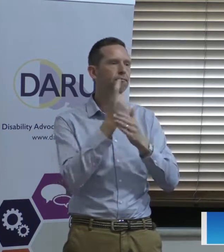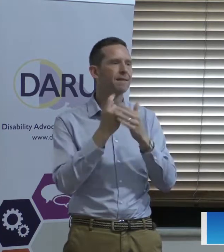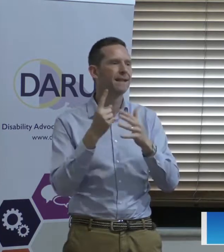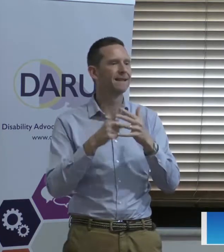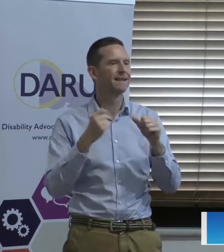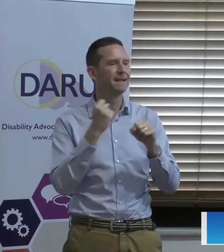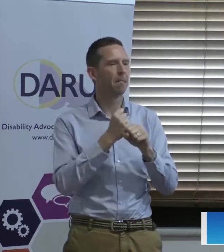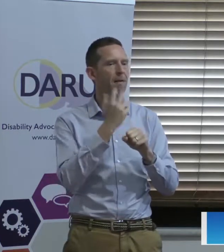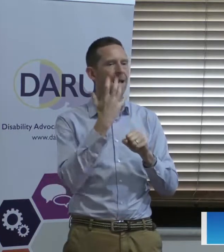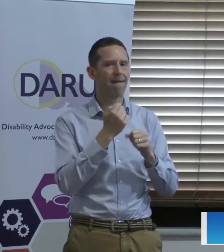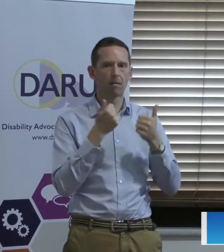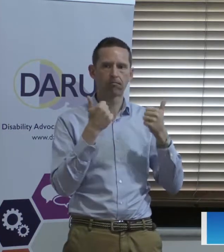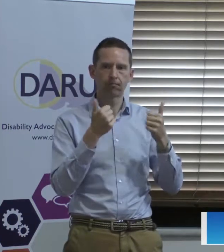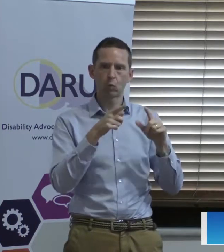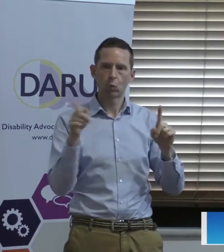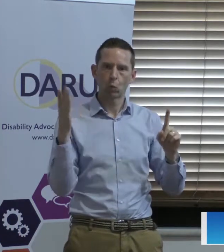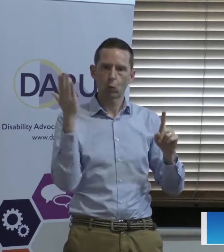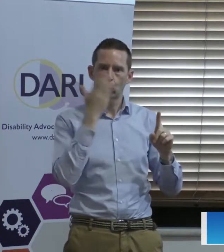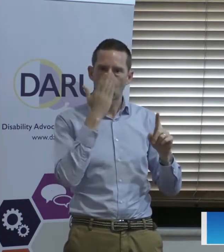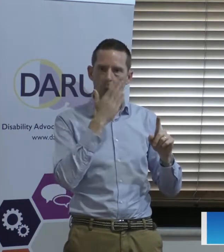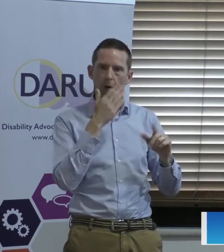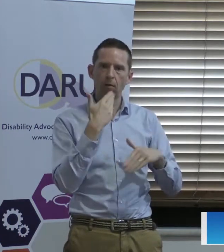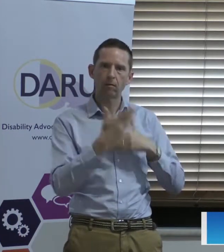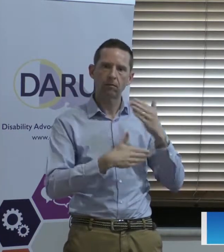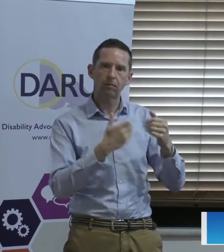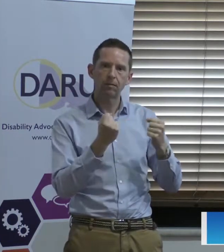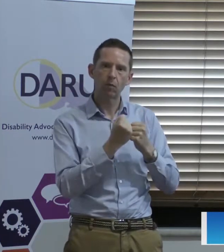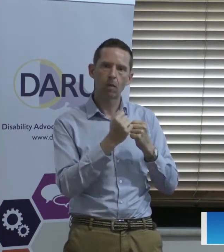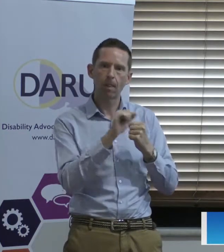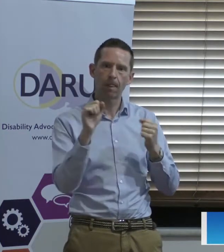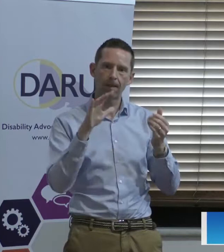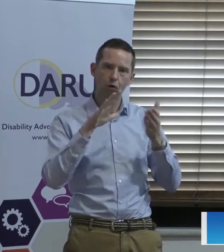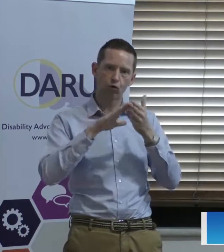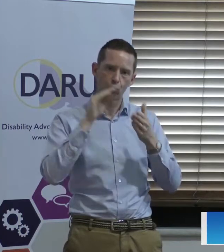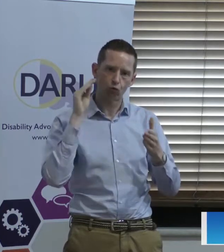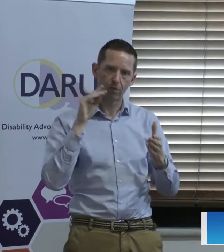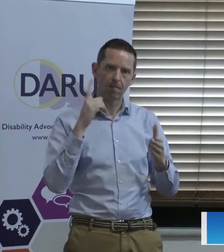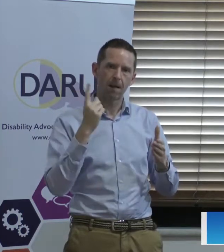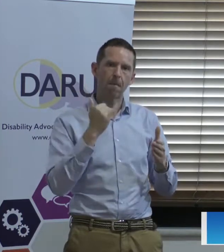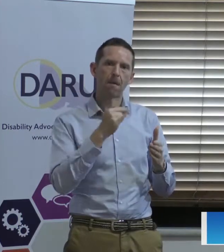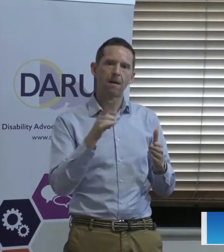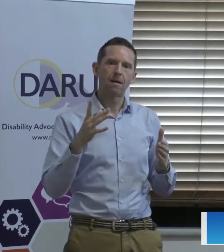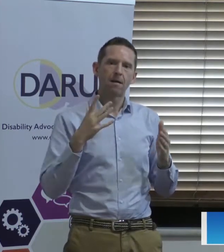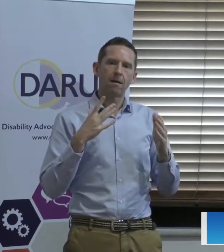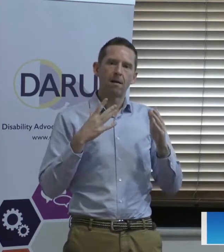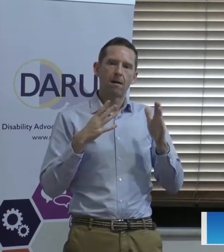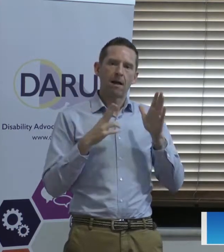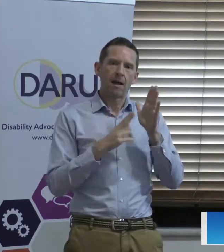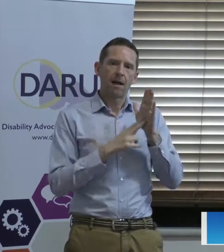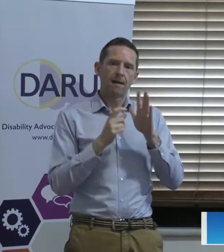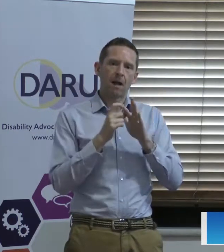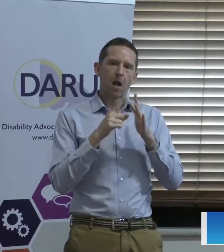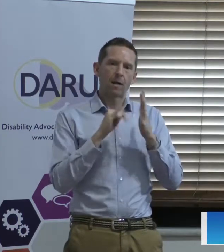approaches, I guess, taken by schools in supporting their students with little or no speech, the NDIS hasn't been part of it.